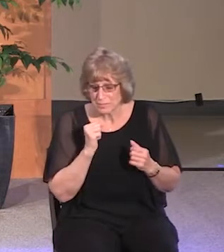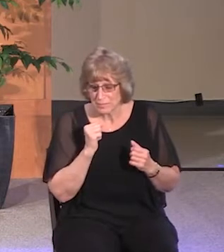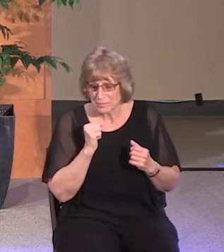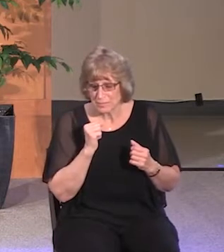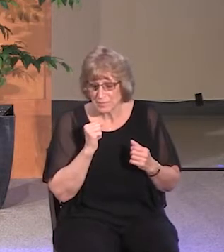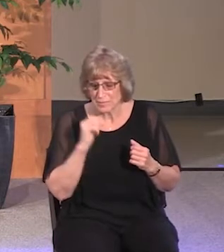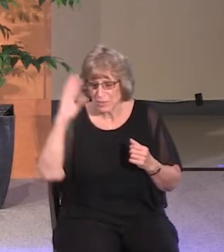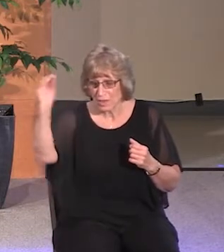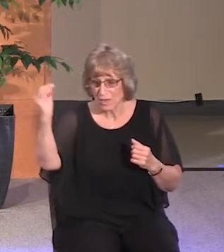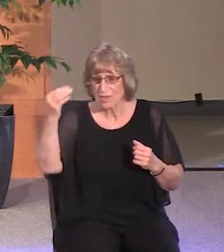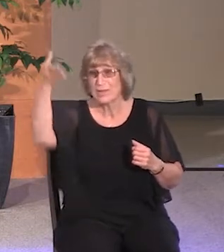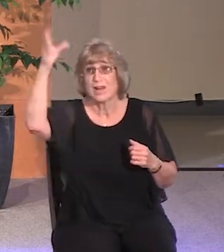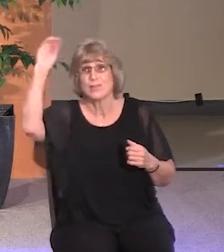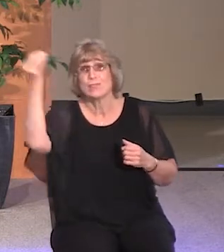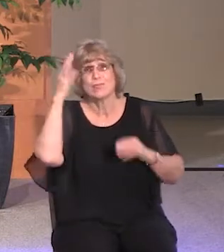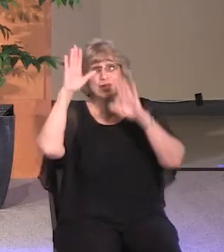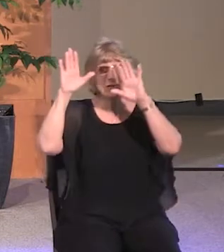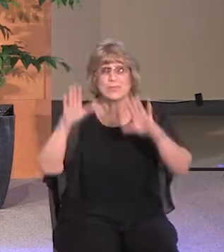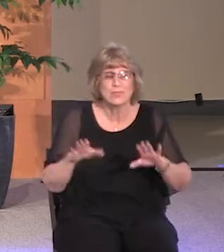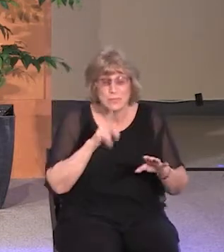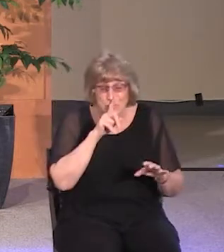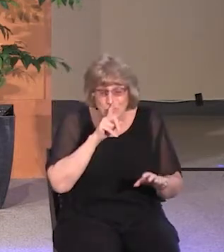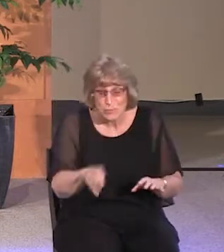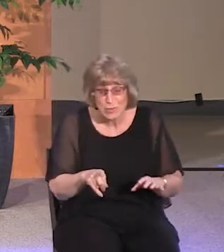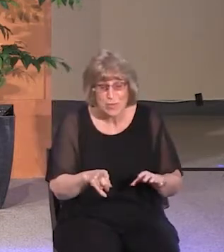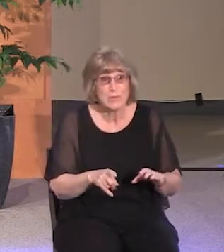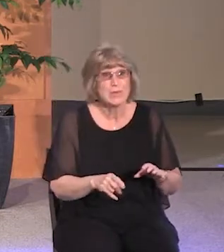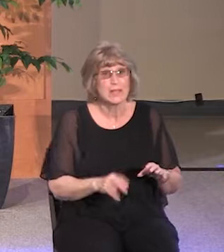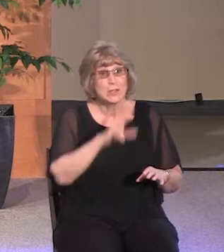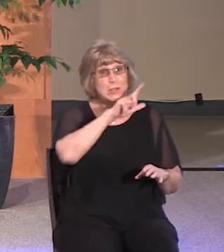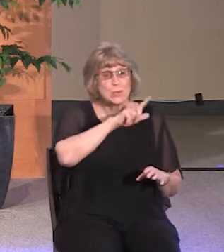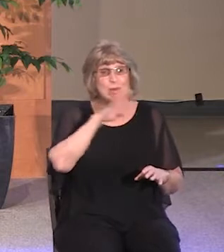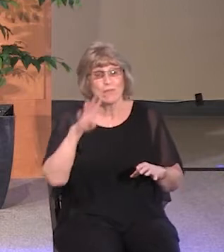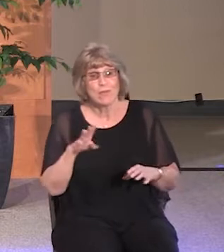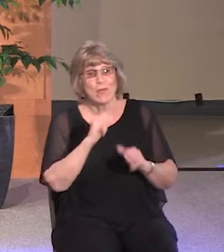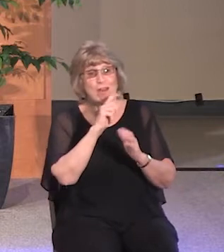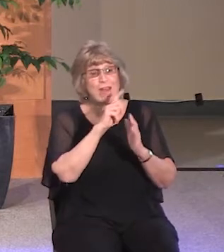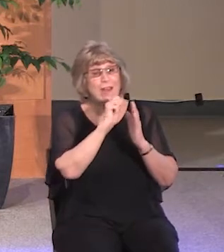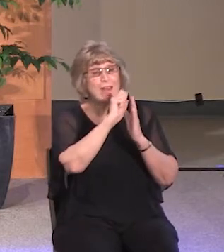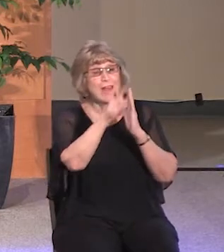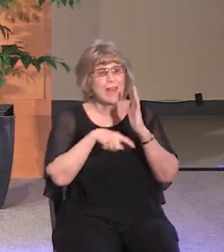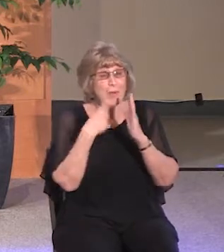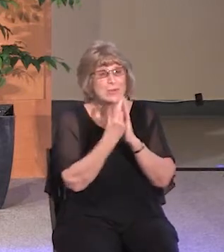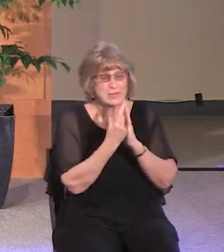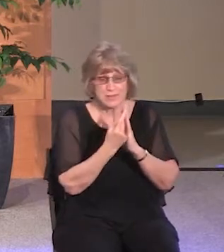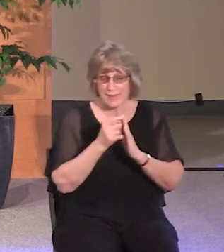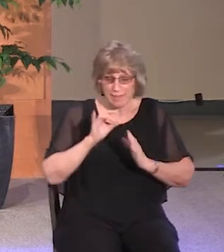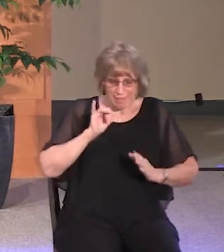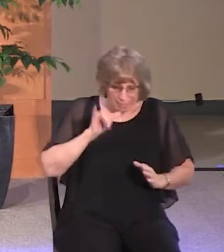The grace of God was truly amazing because within 24 hours, I was able to transmute that pain